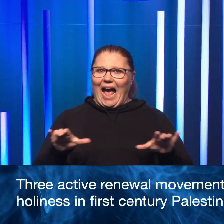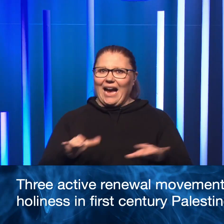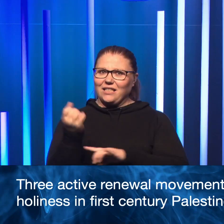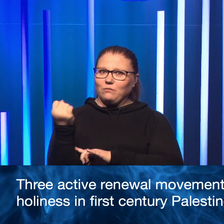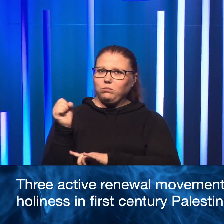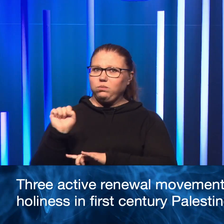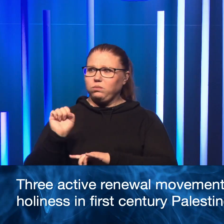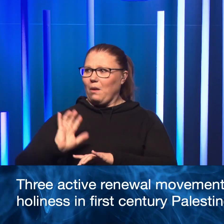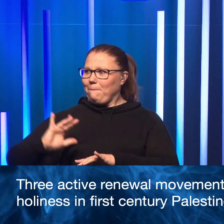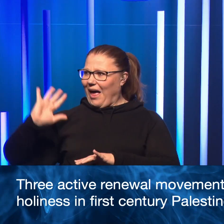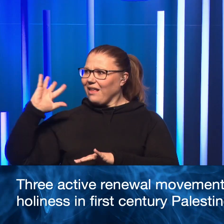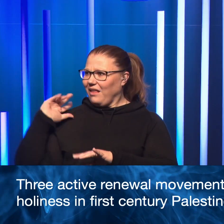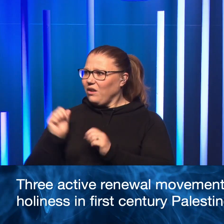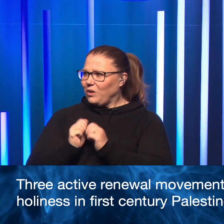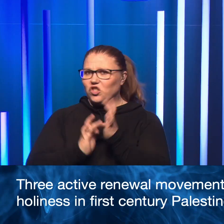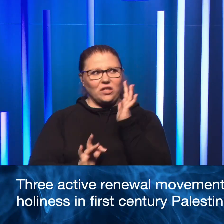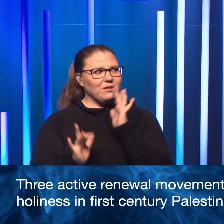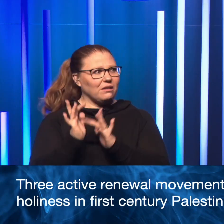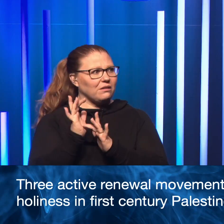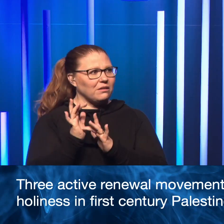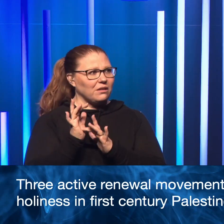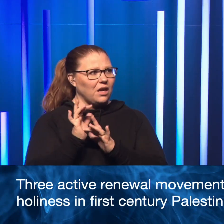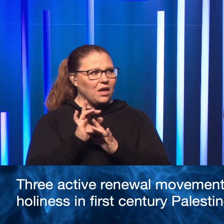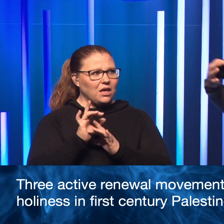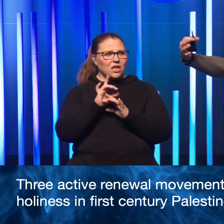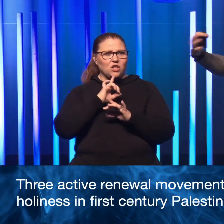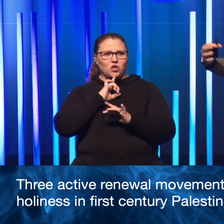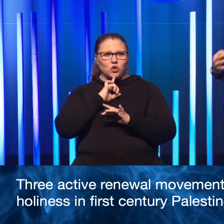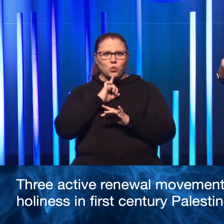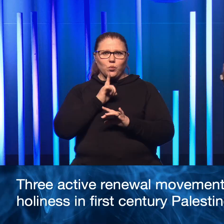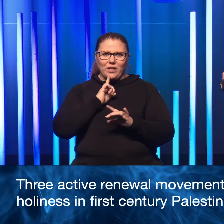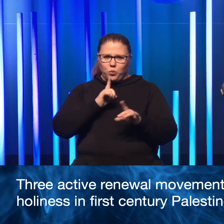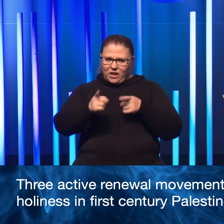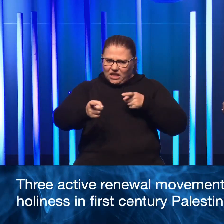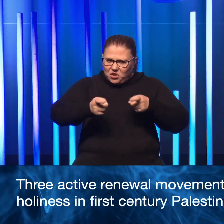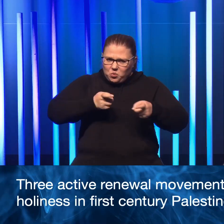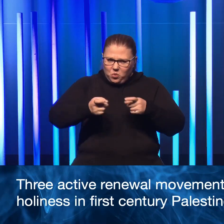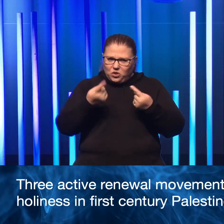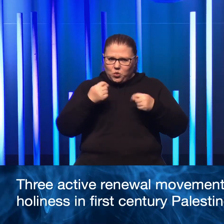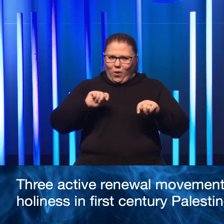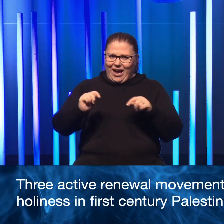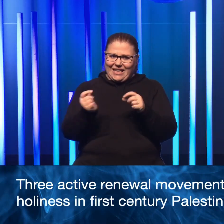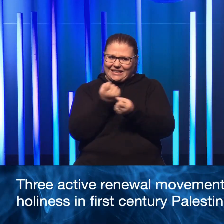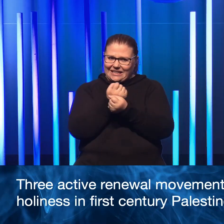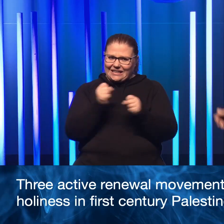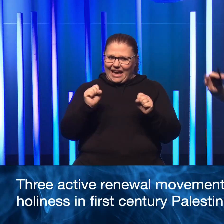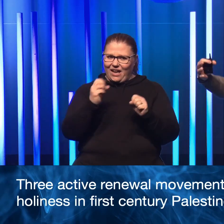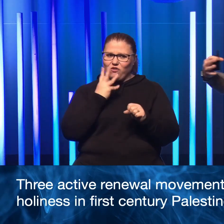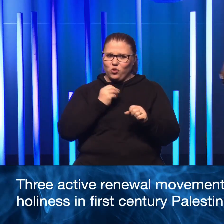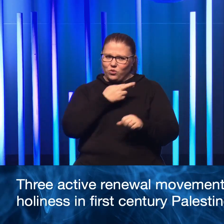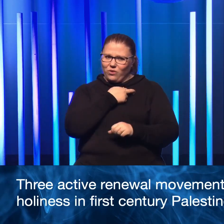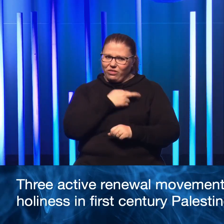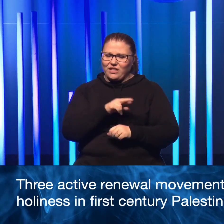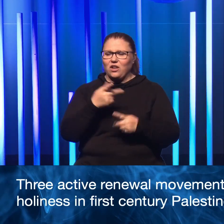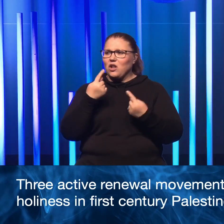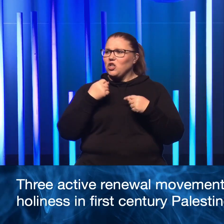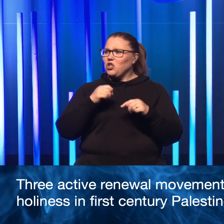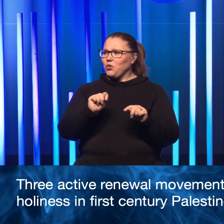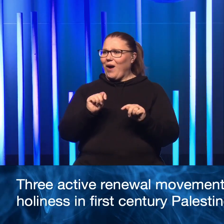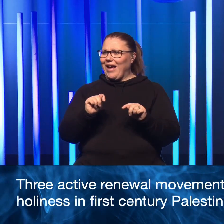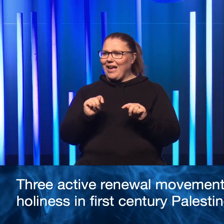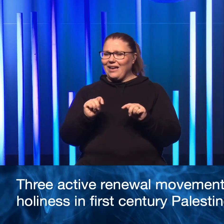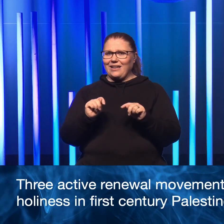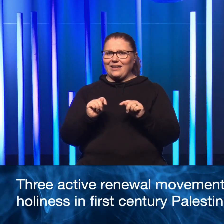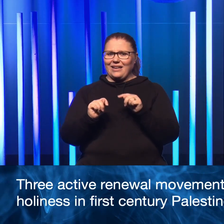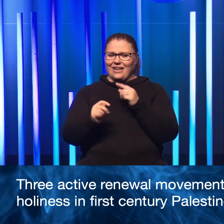of Jesus to double down because it was trying to salvage Judaism, and it was trying to keep